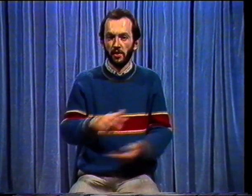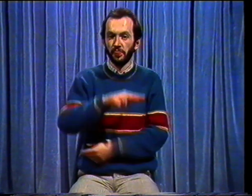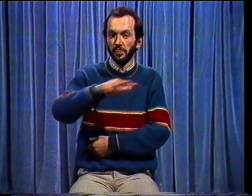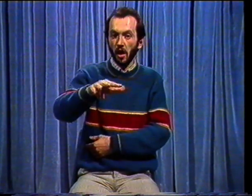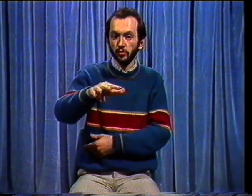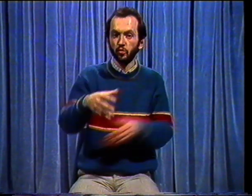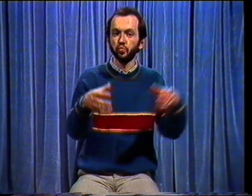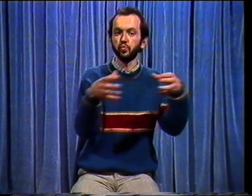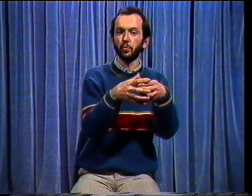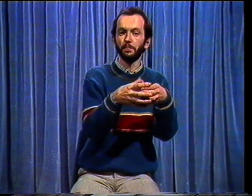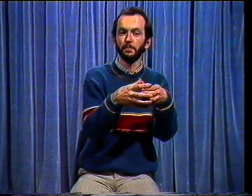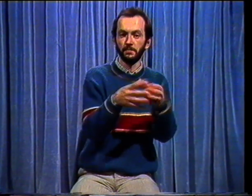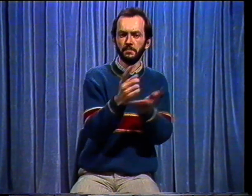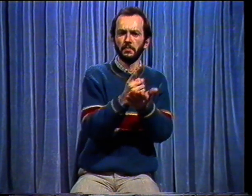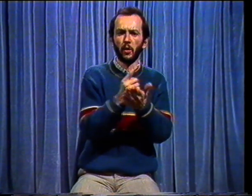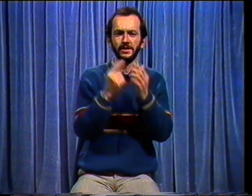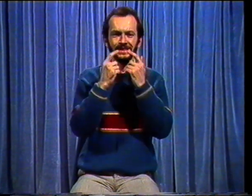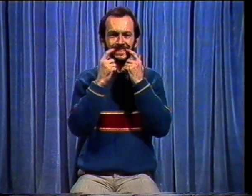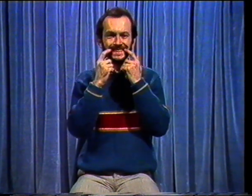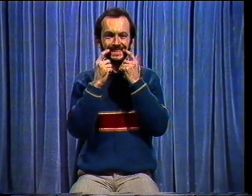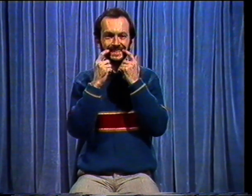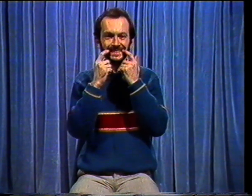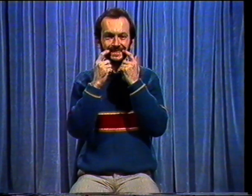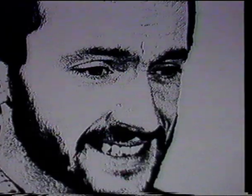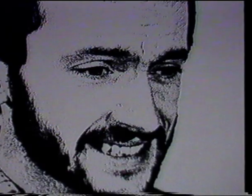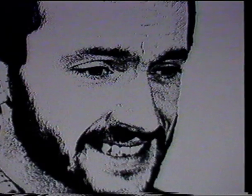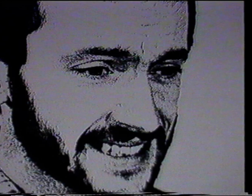Now, the third group. It's about the stretched lips.